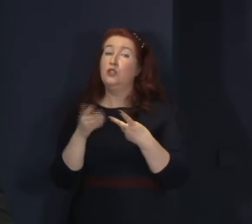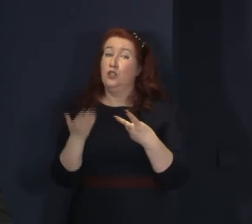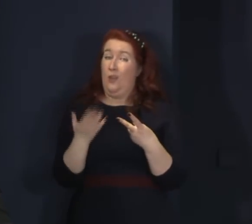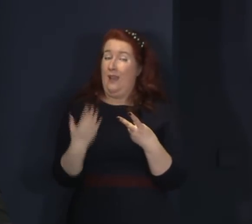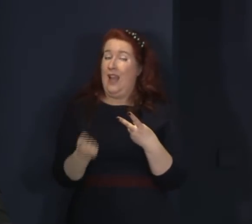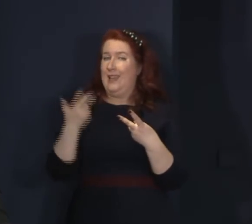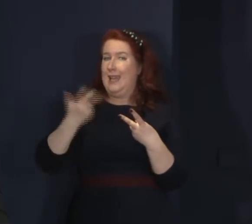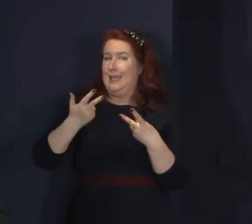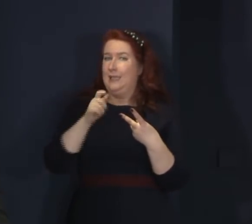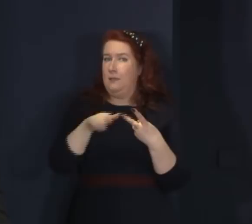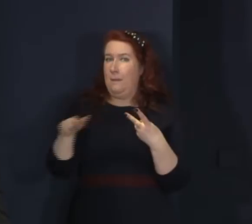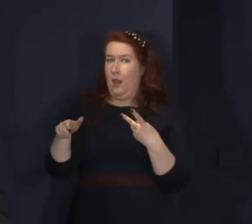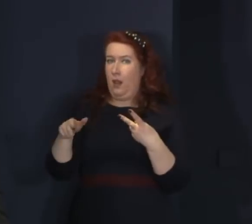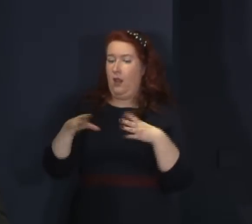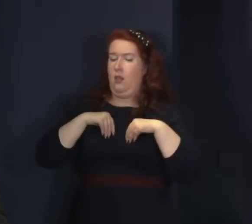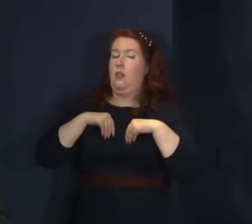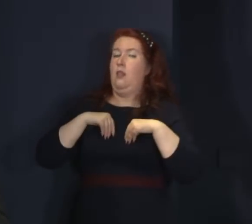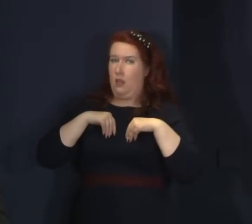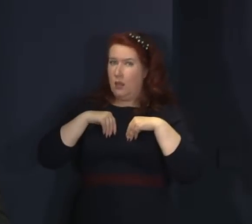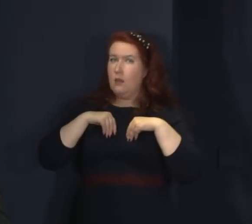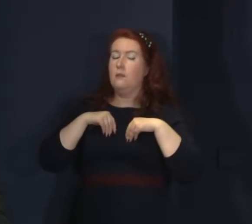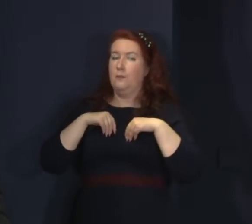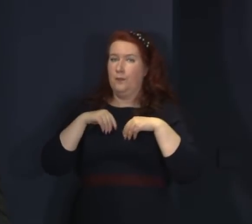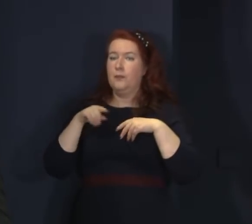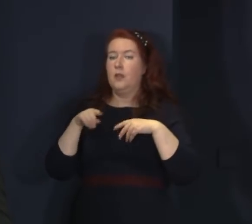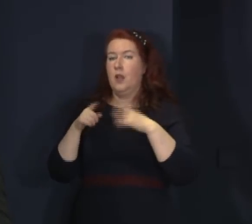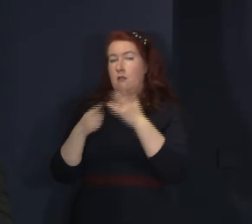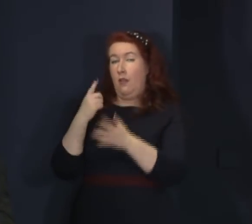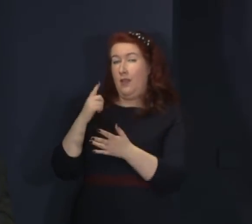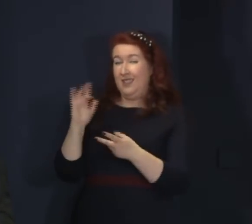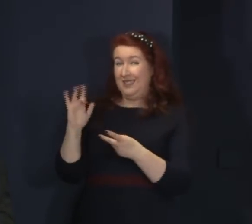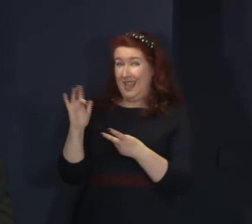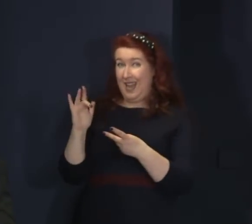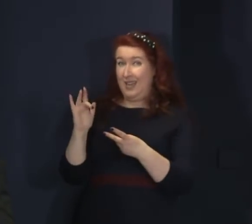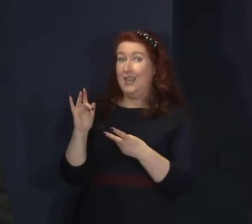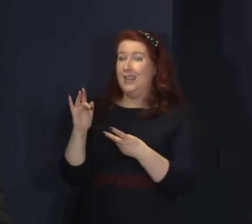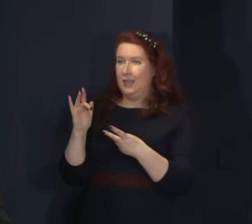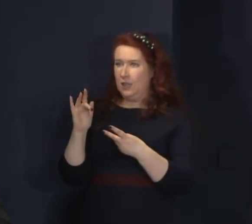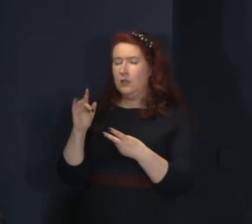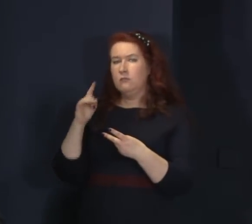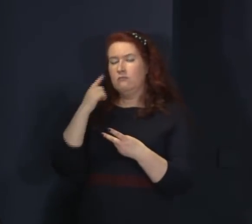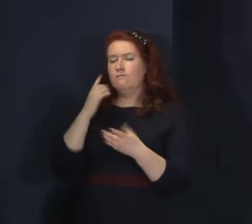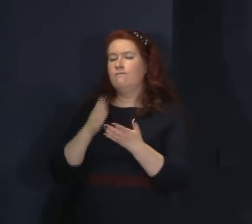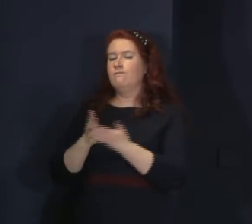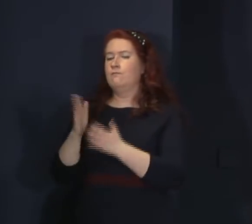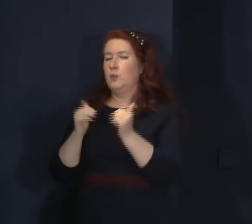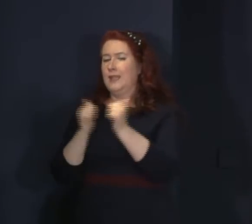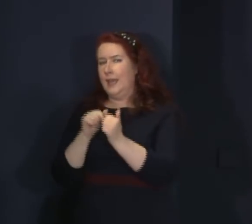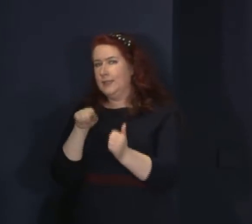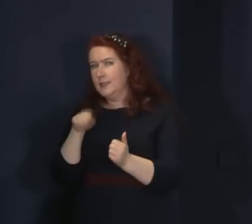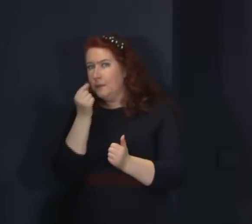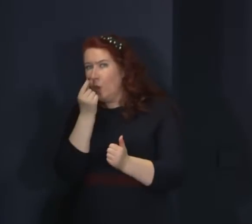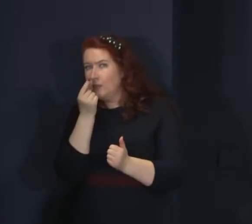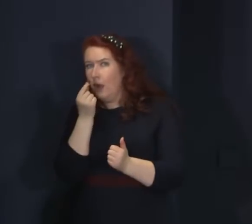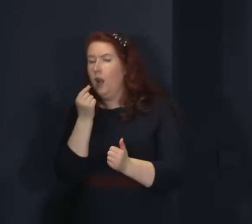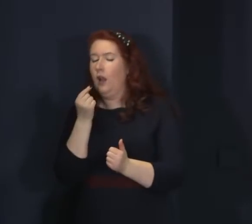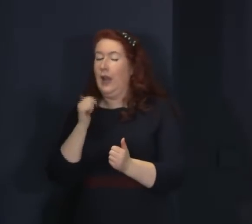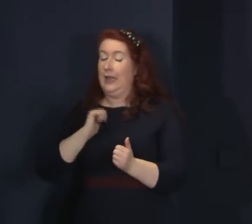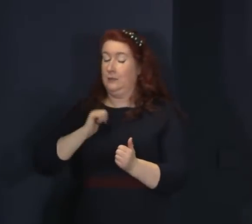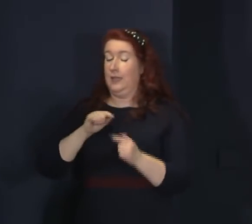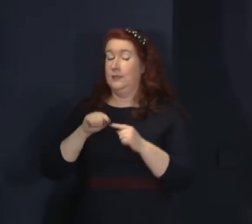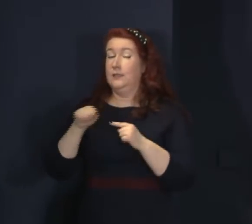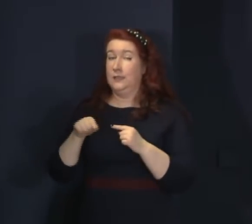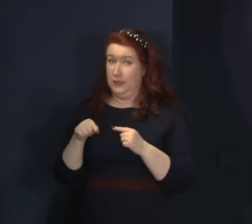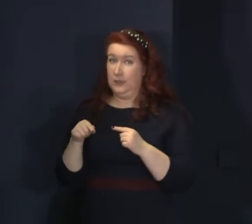18 cases identified of that, with another 10 provisional cases identified over the course of the weekend that I expect will be